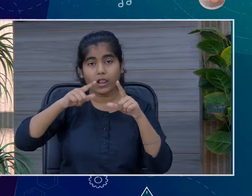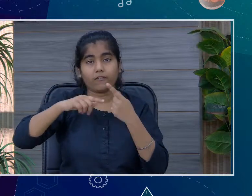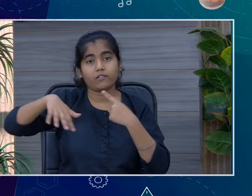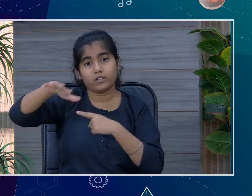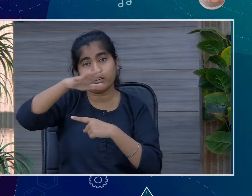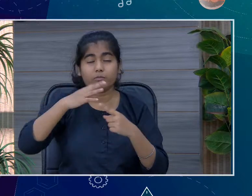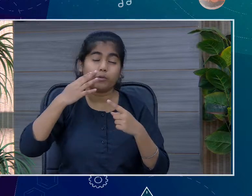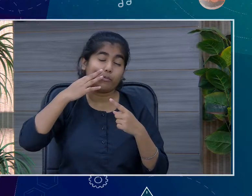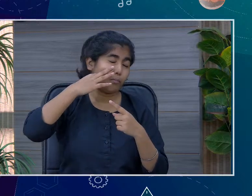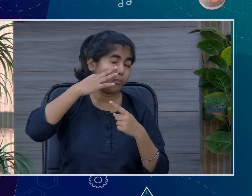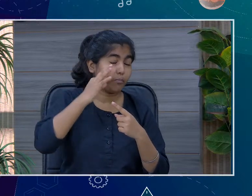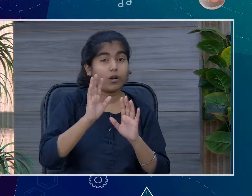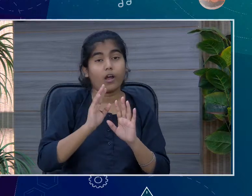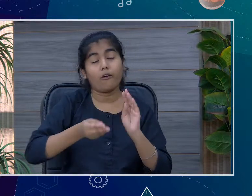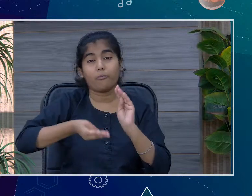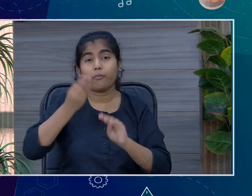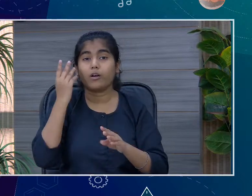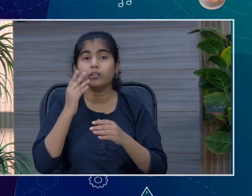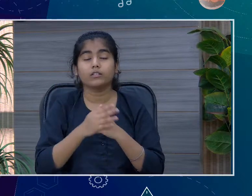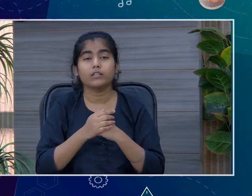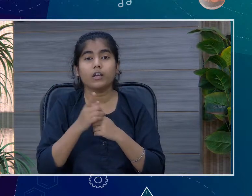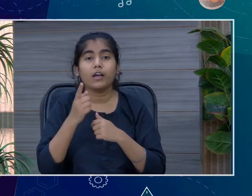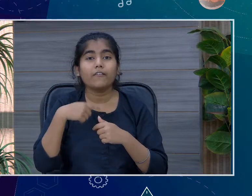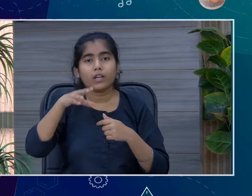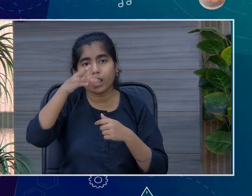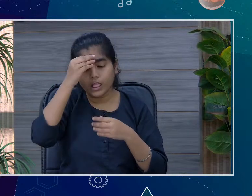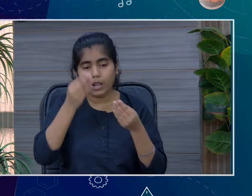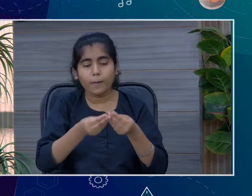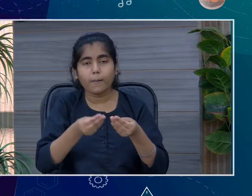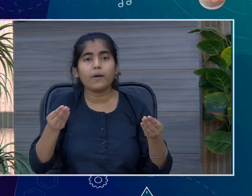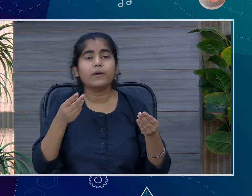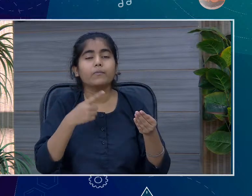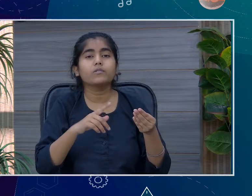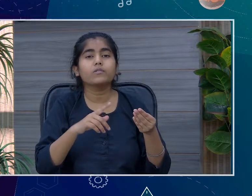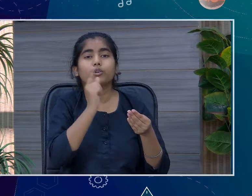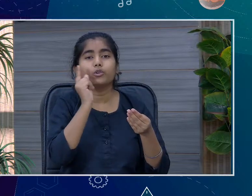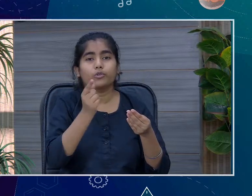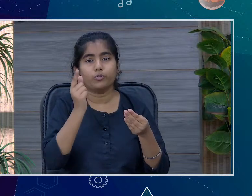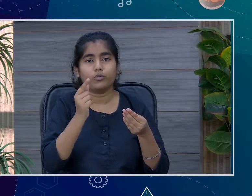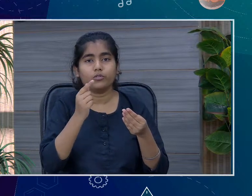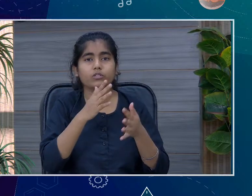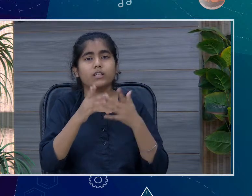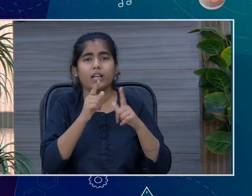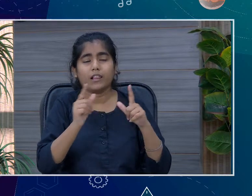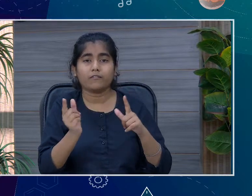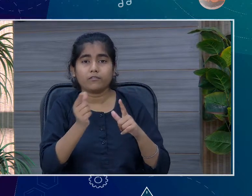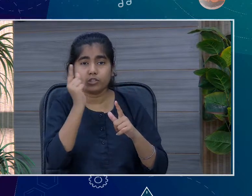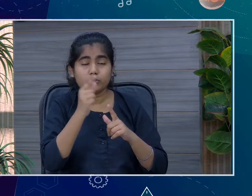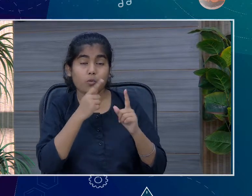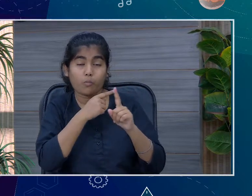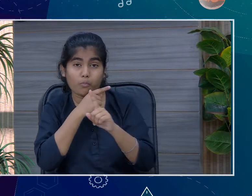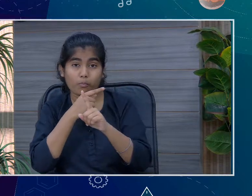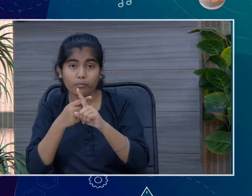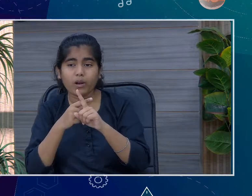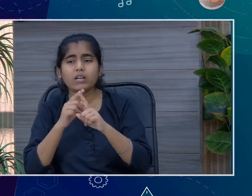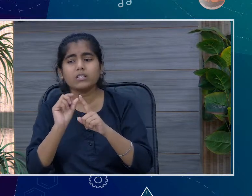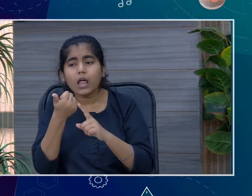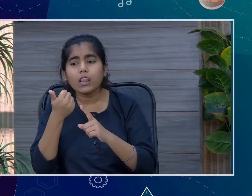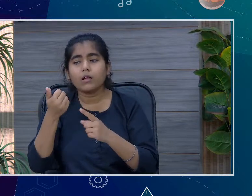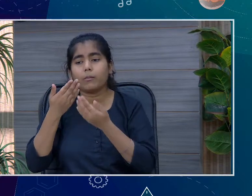critical. And having materials being used in sign language in the school along with other